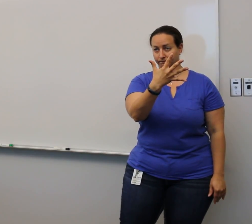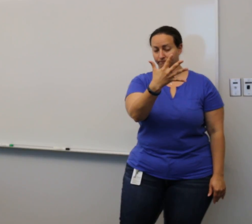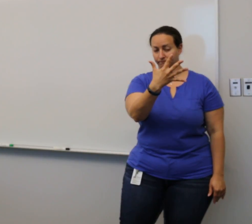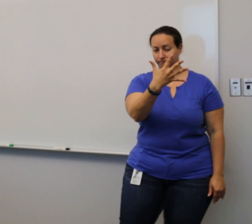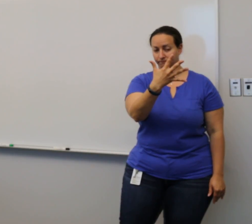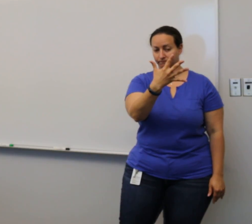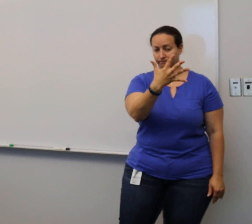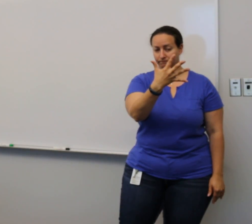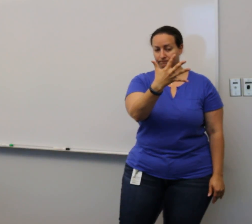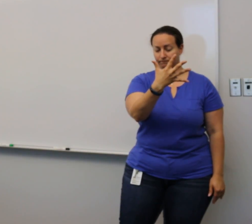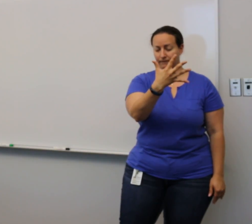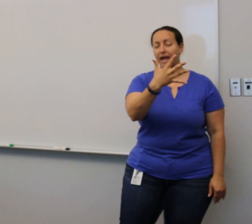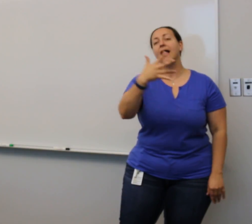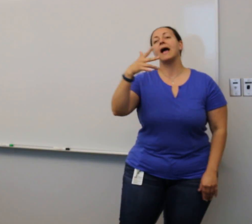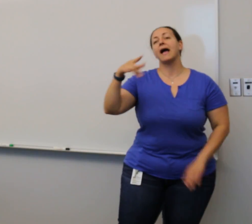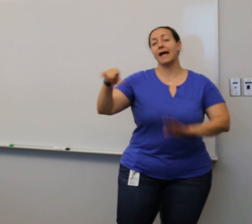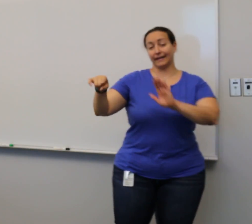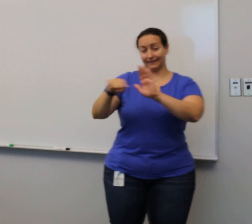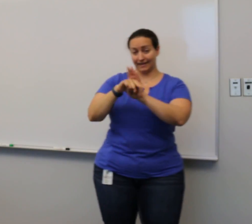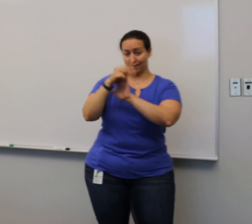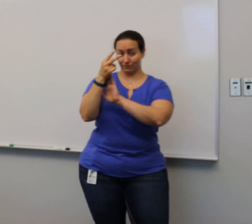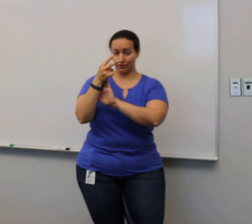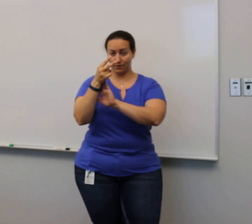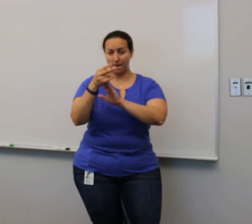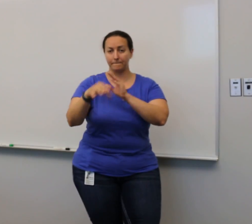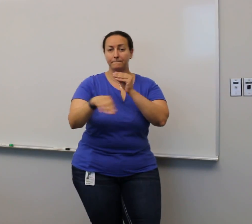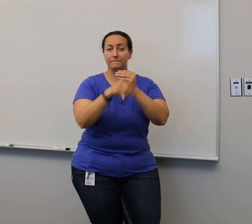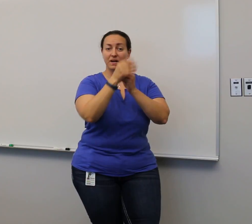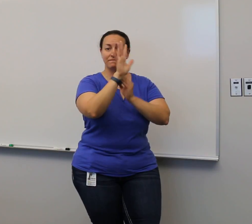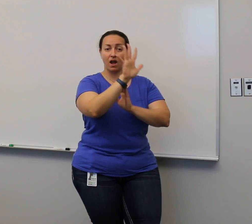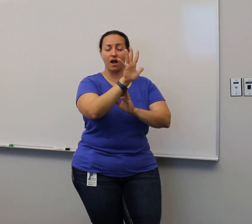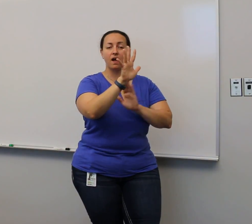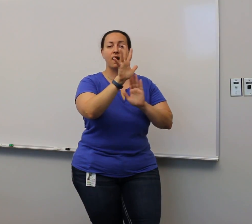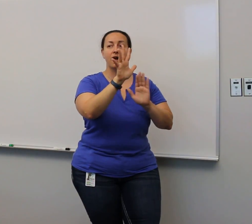-2 plus 5 is equal to +3.